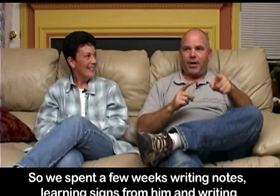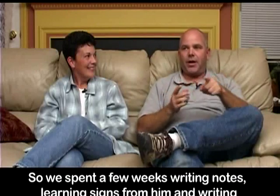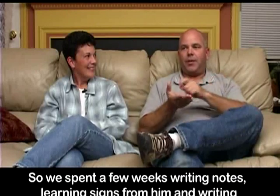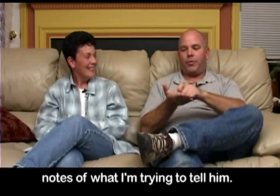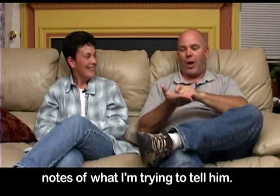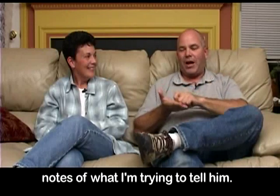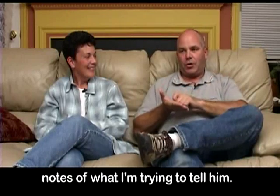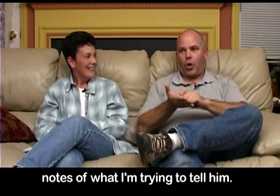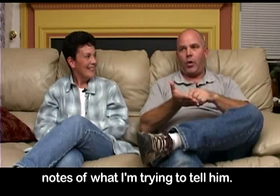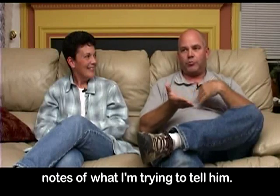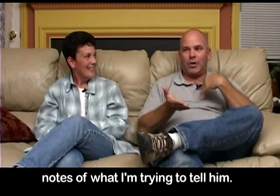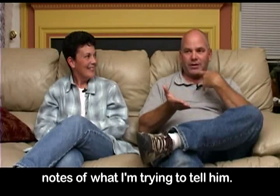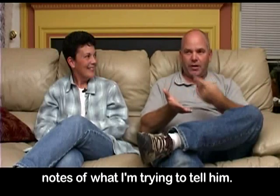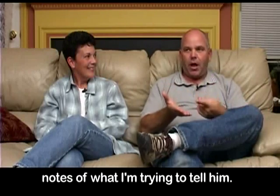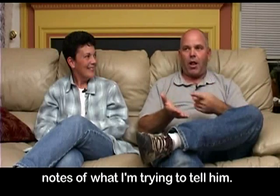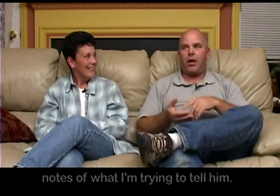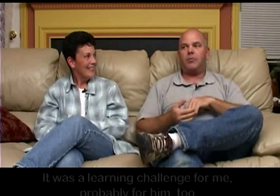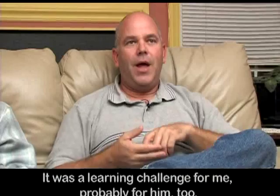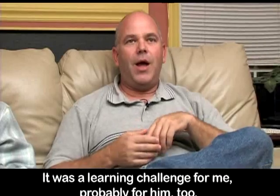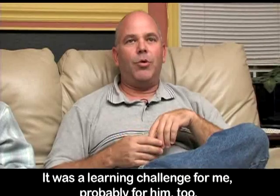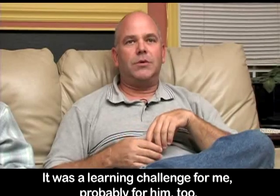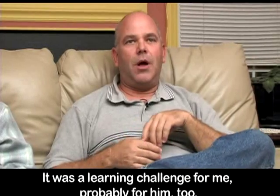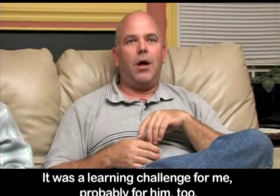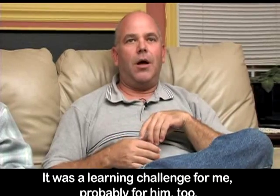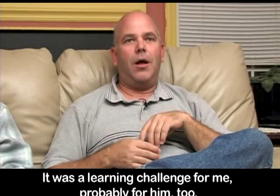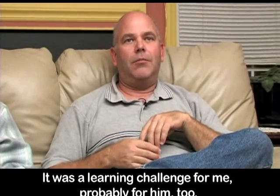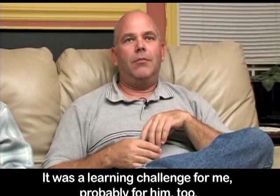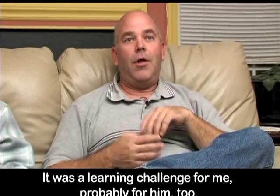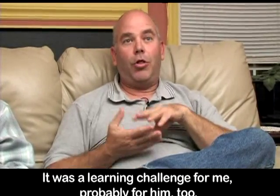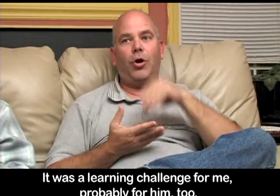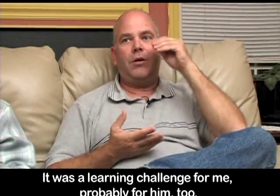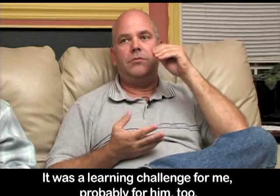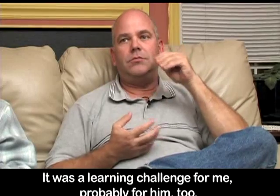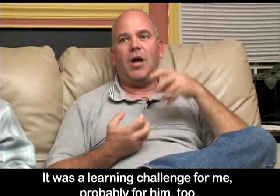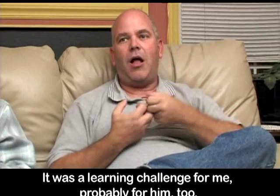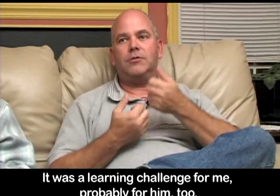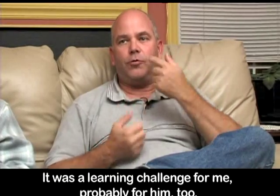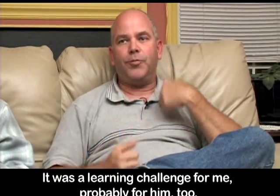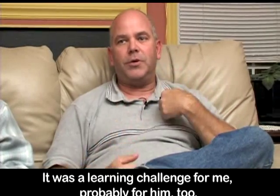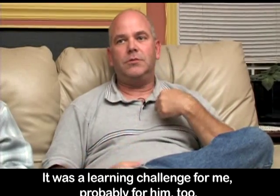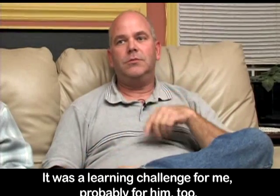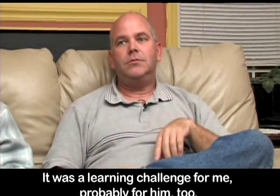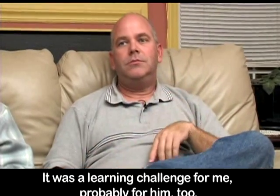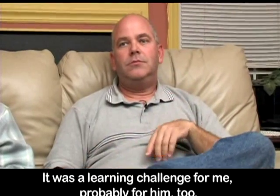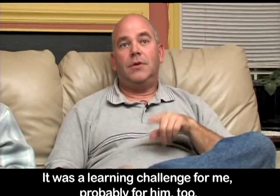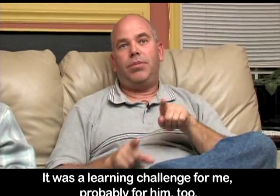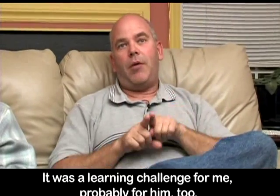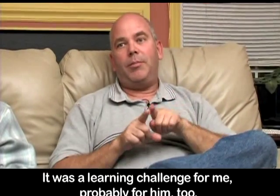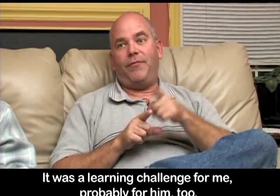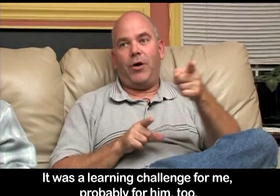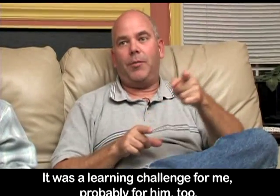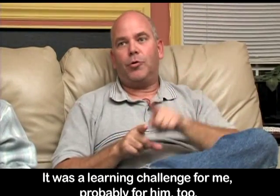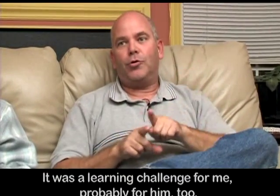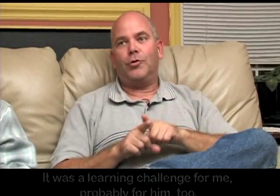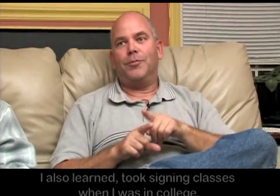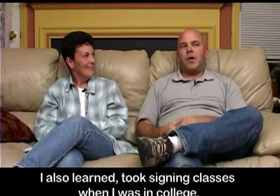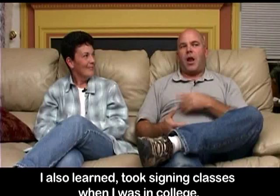him, writing what I'm trying to tell him. It was a learning challenge for me, probably for him too. And I